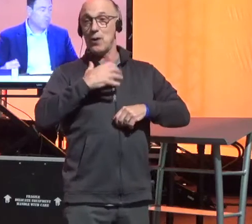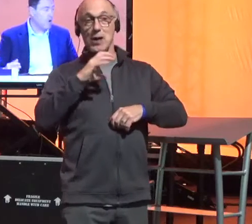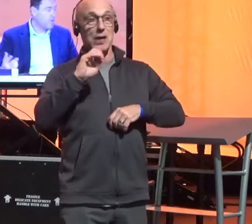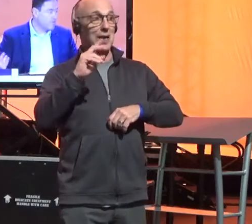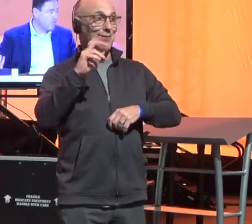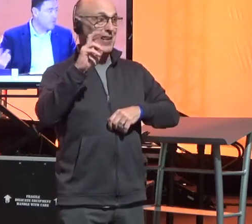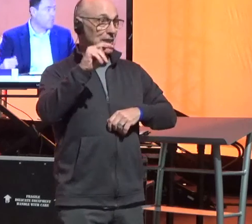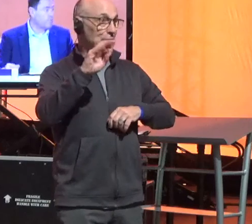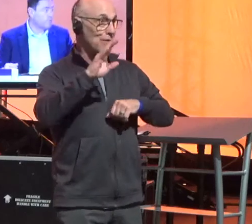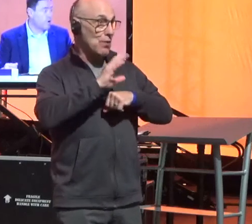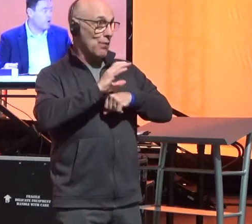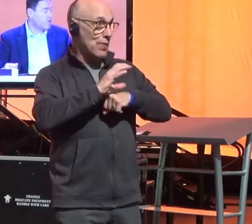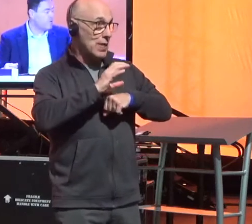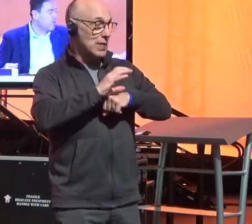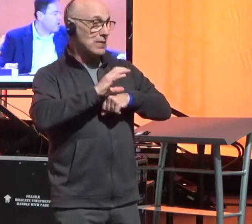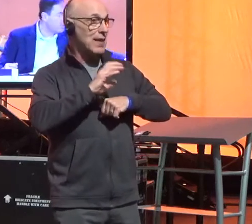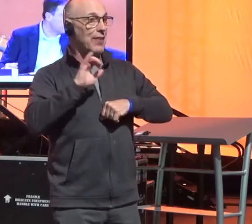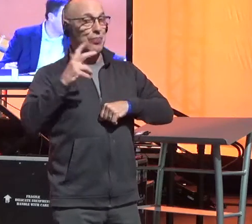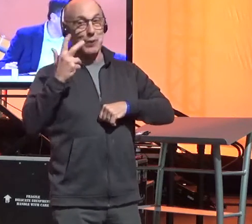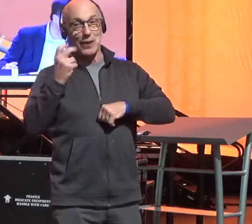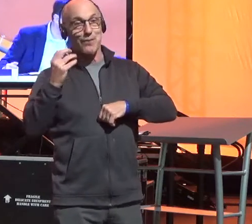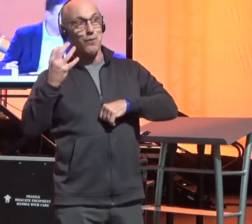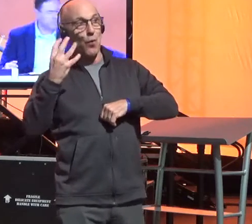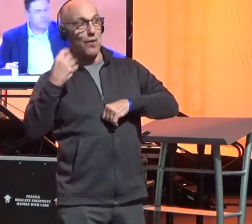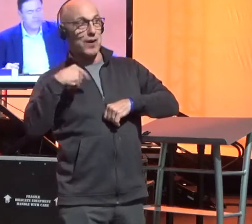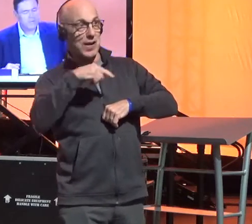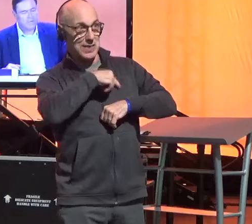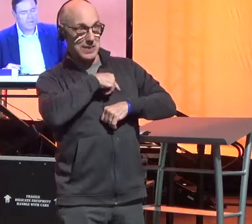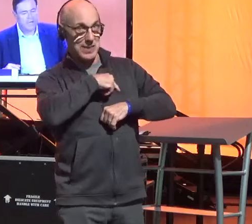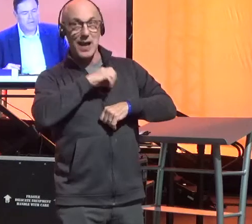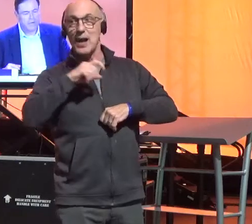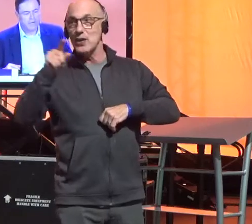we're part of, the 3 of the 4 of us are part of, and you are always welcome.